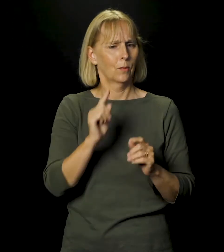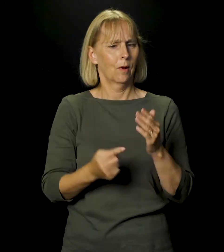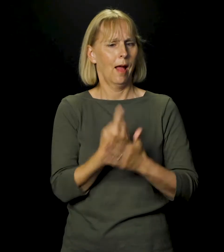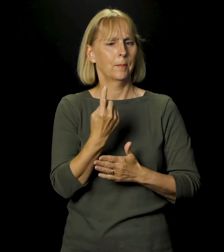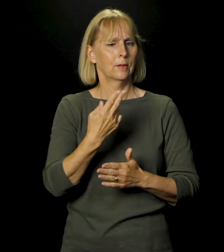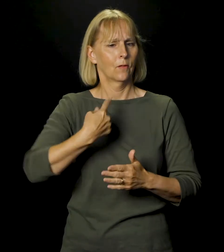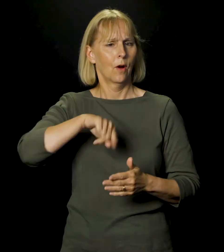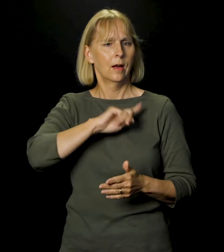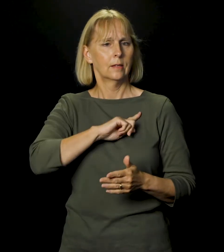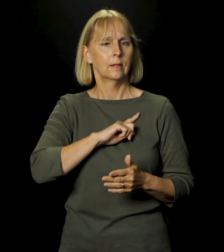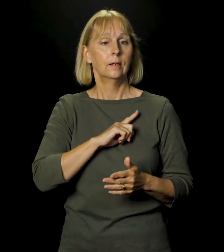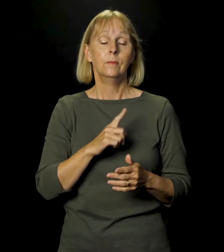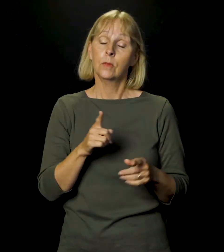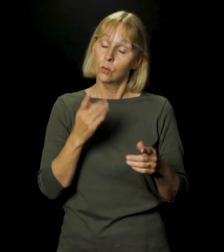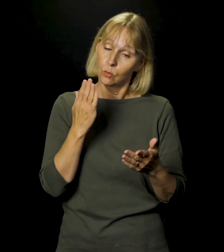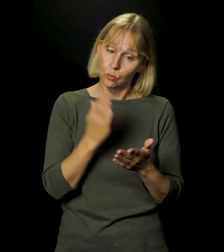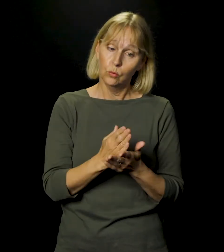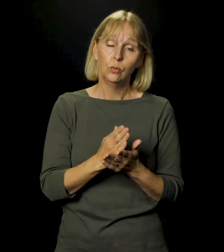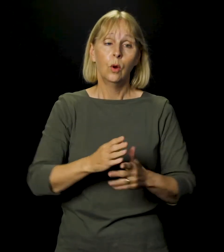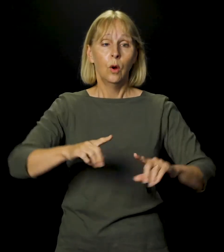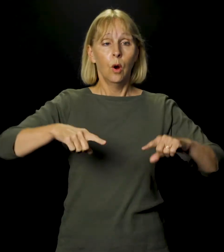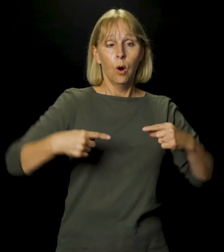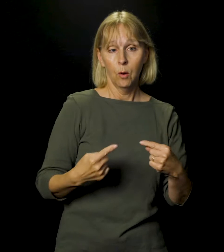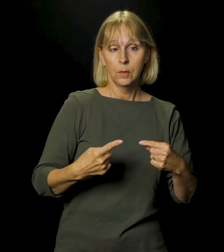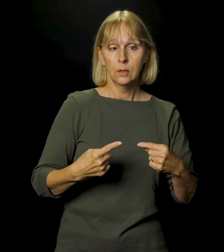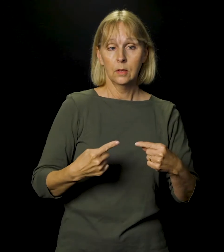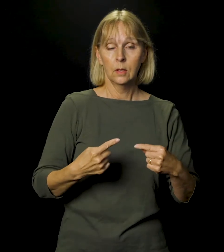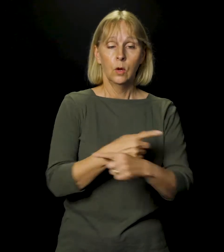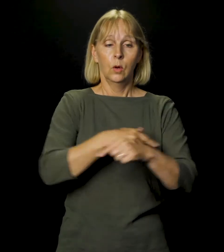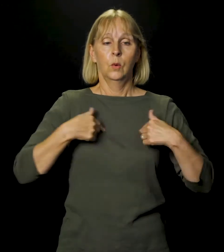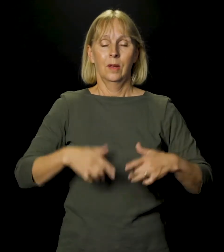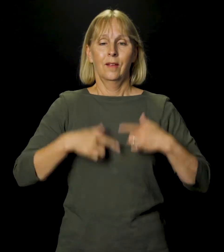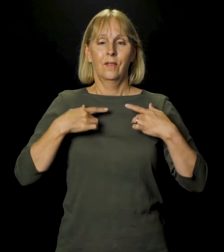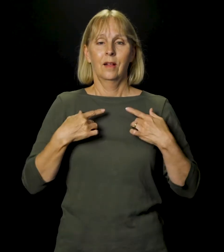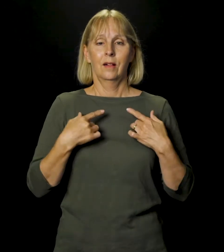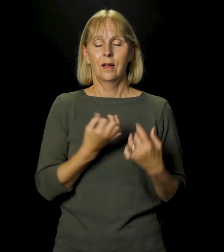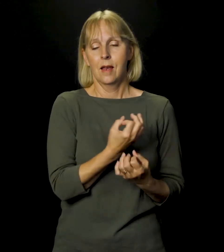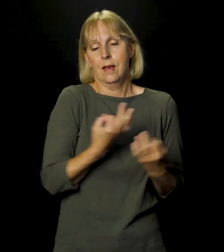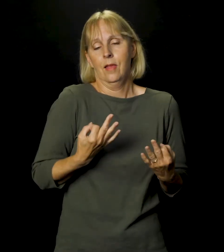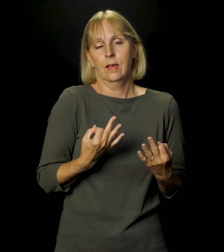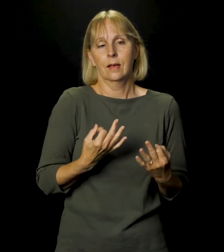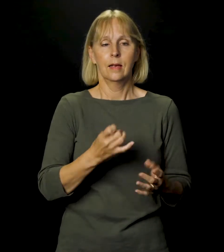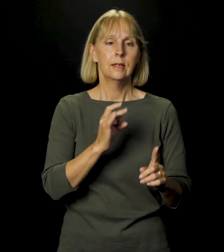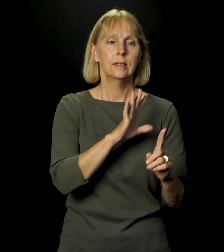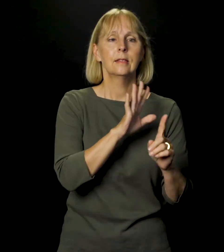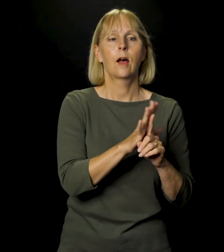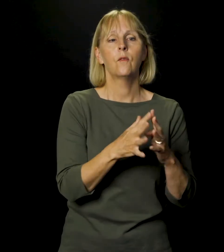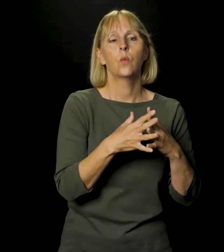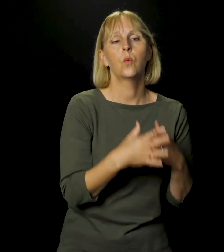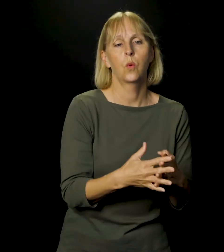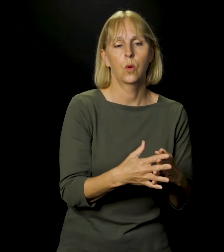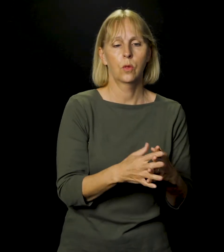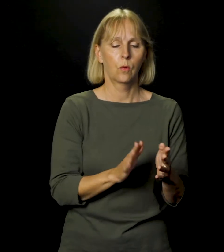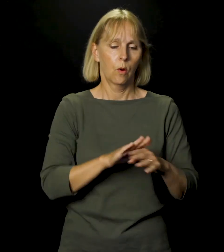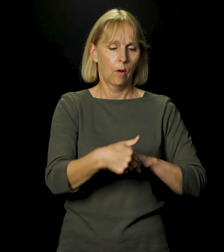of course, this often goes the opposite way as well, where we feel a lack of self-worth about the decisions or we make or about who